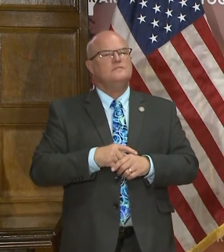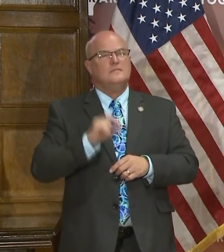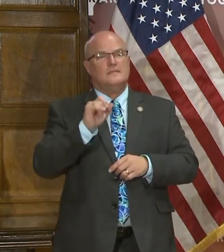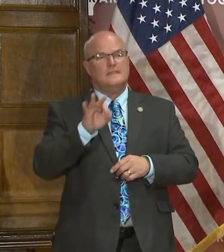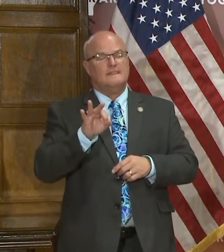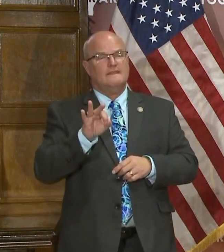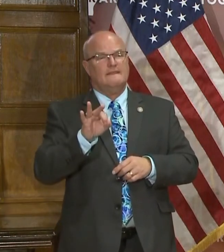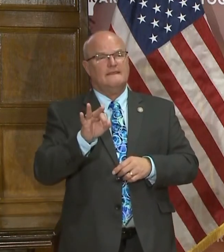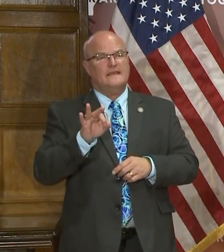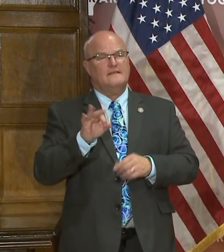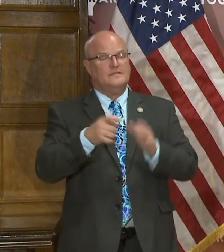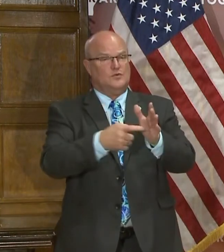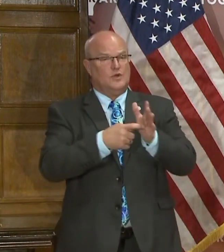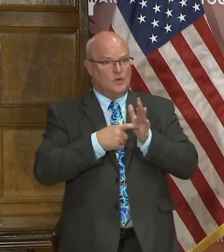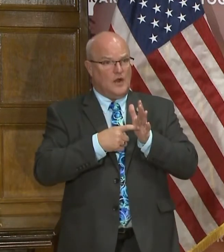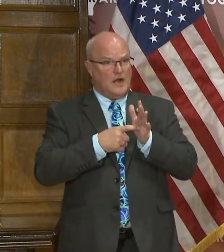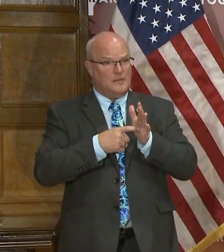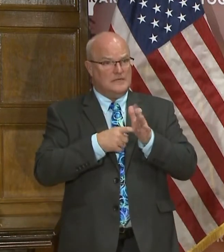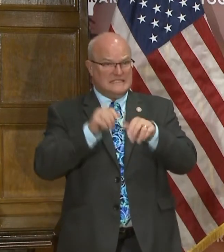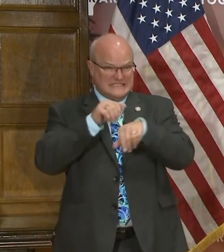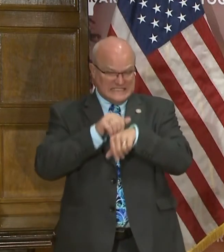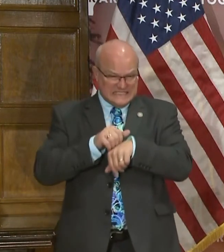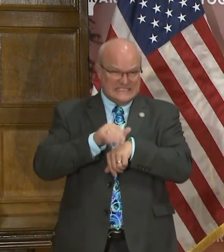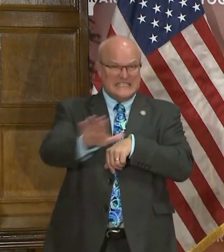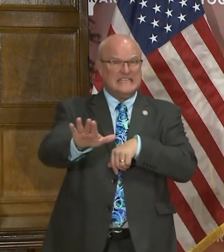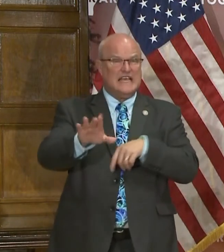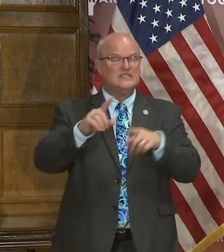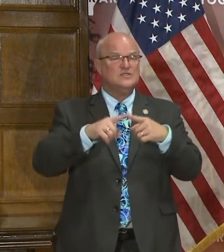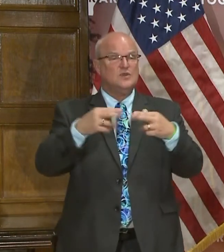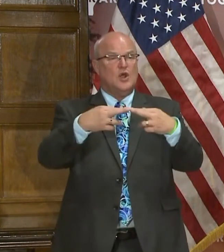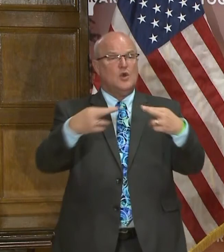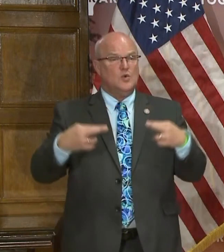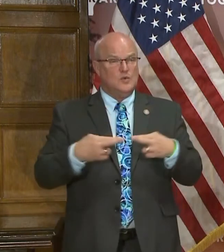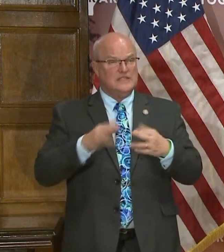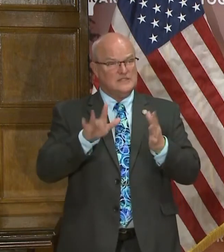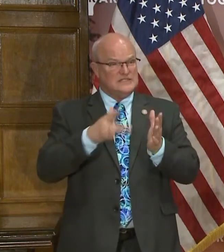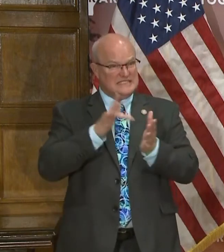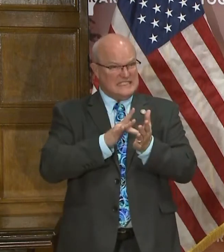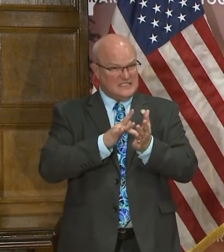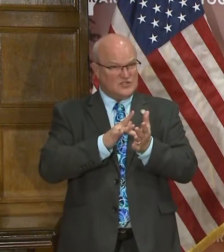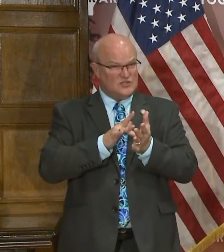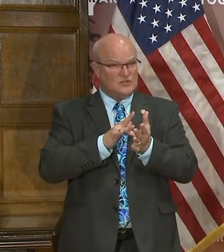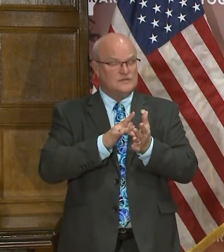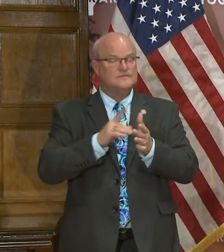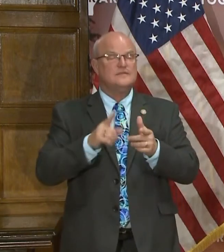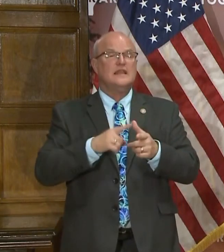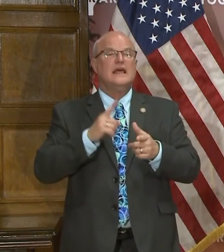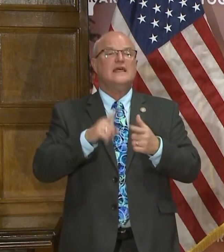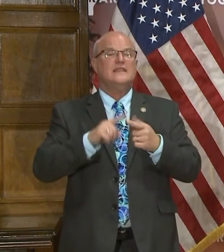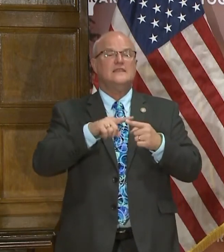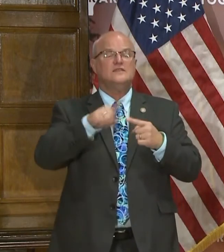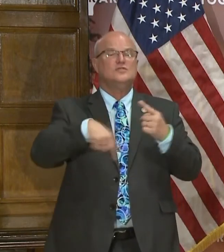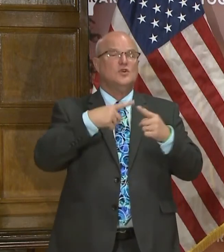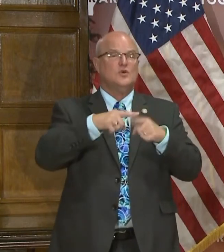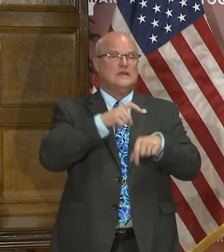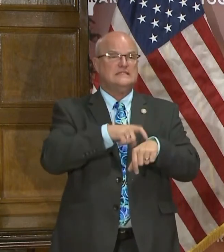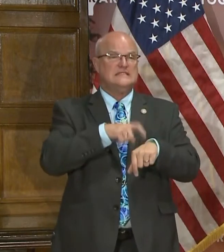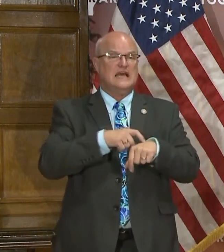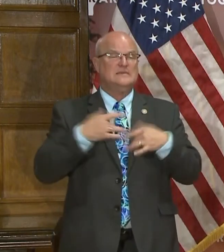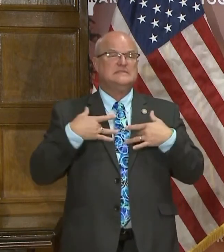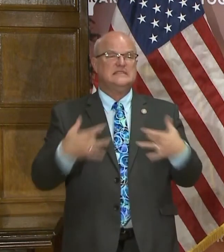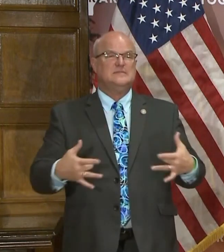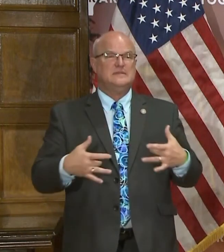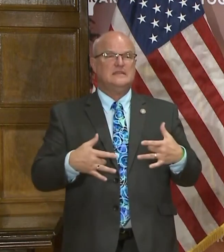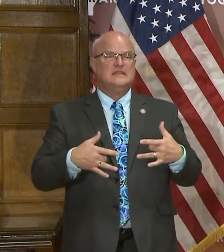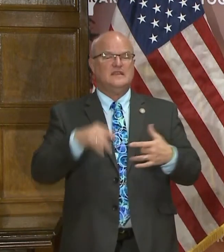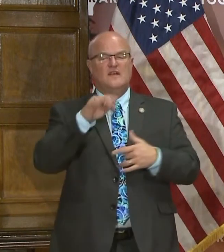If the requirement is to send out to a regional center, then turnaround time is typically